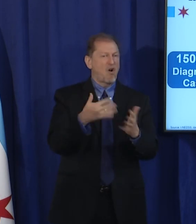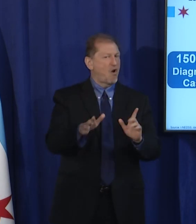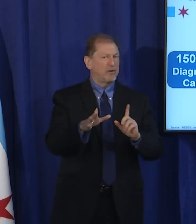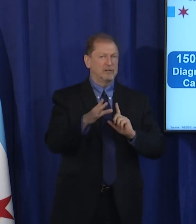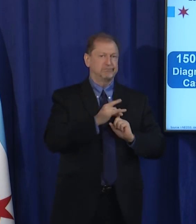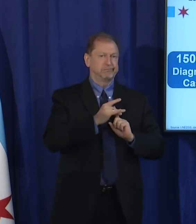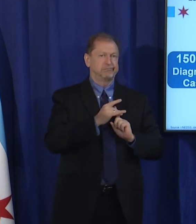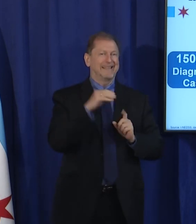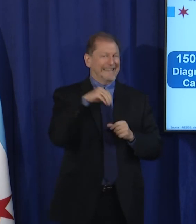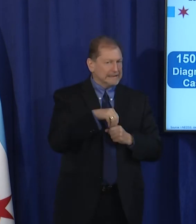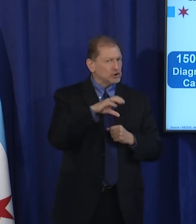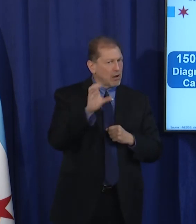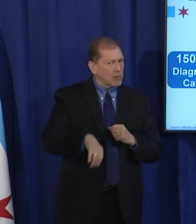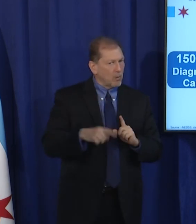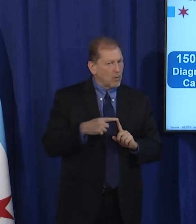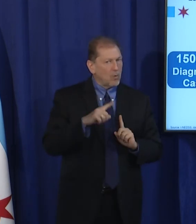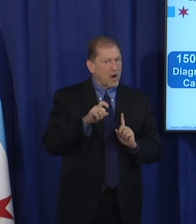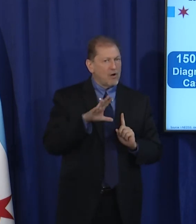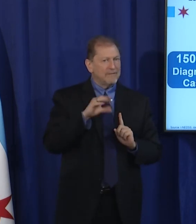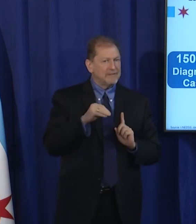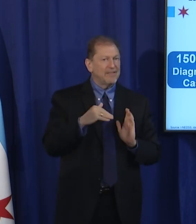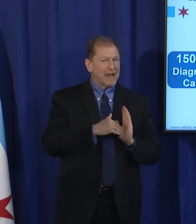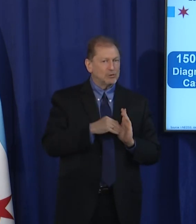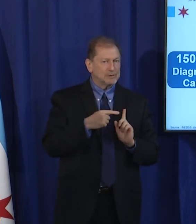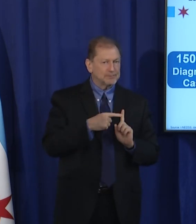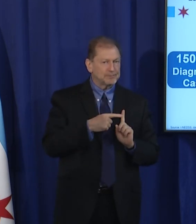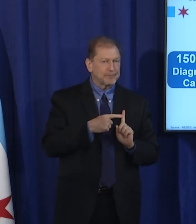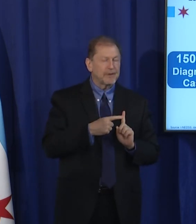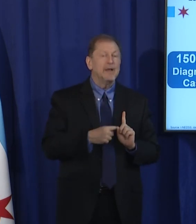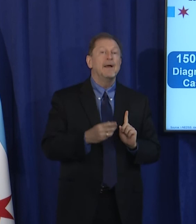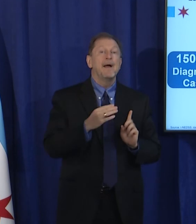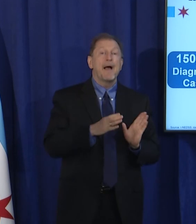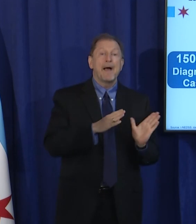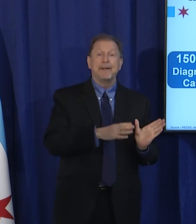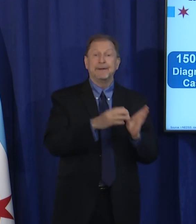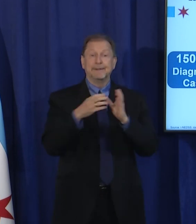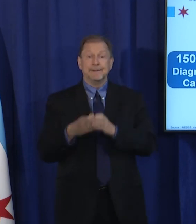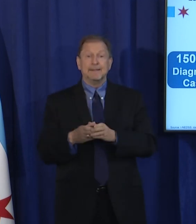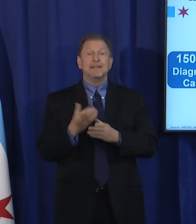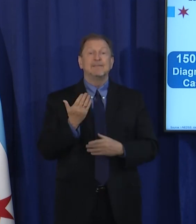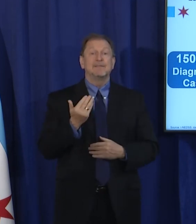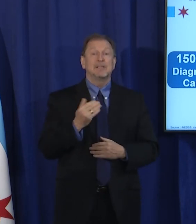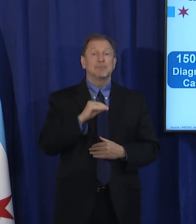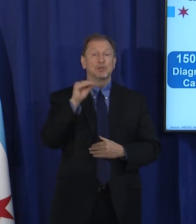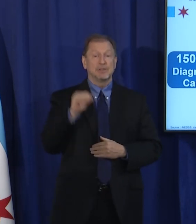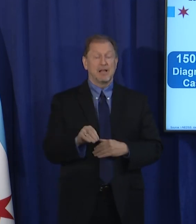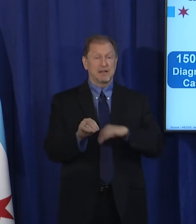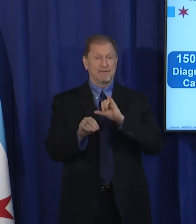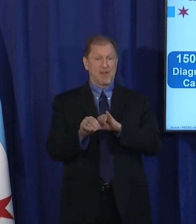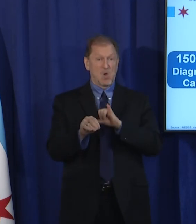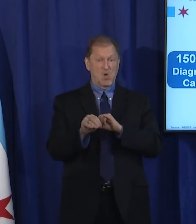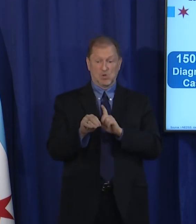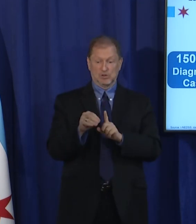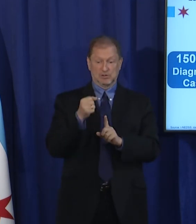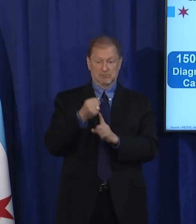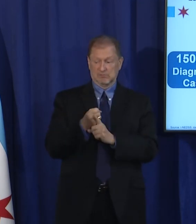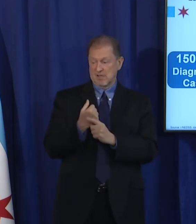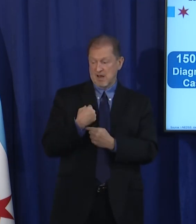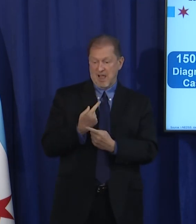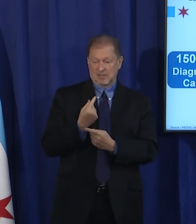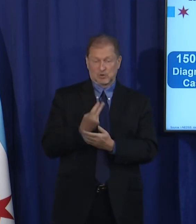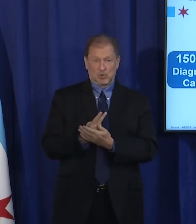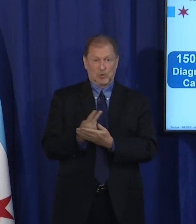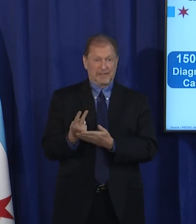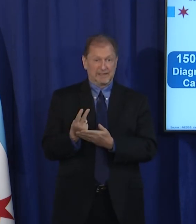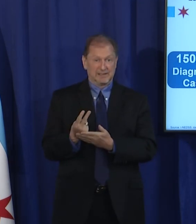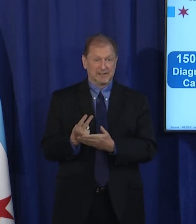COVID-19. And 15% of those cases have been diagnosed in the last couple of weeks are active